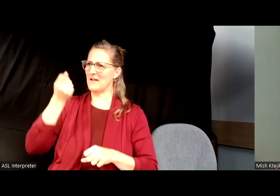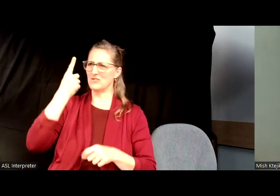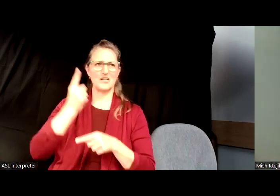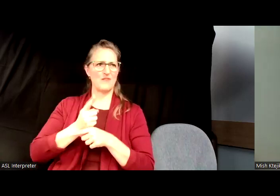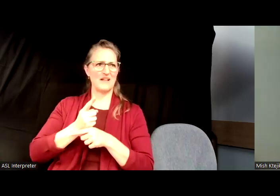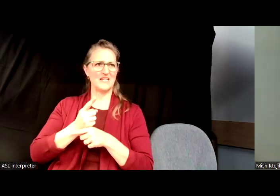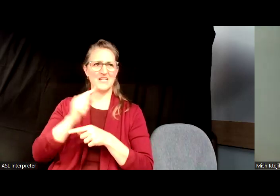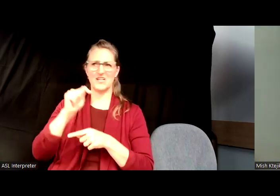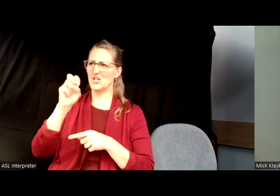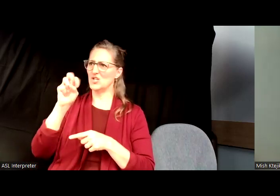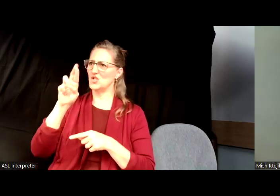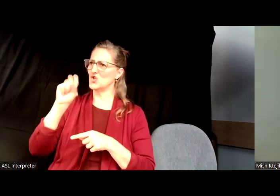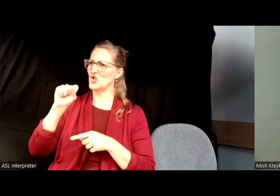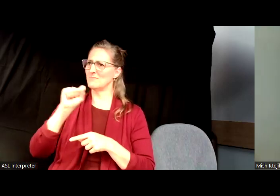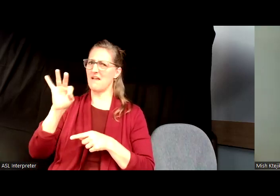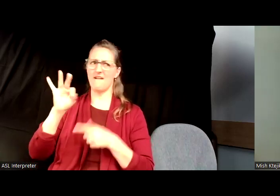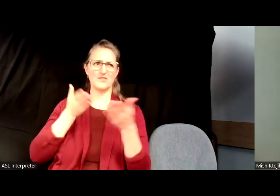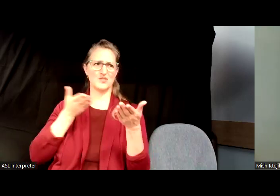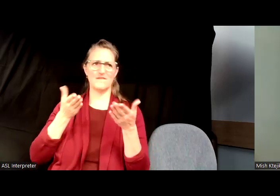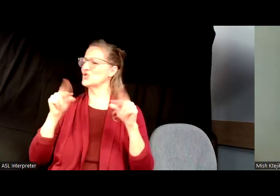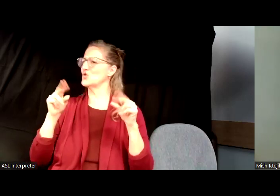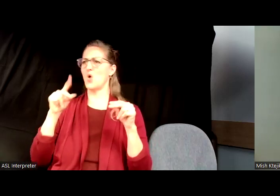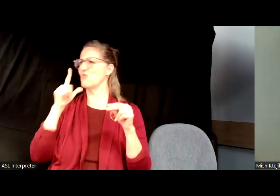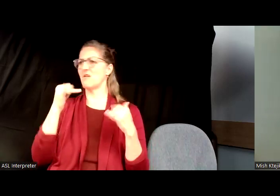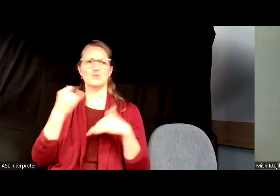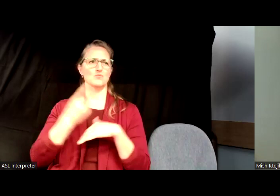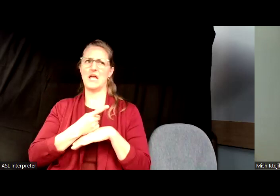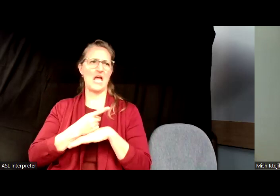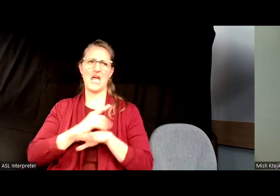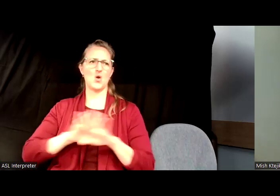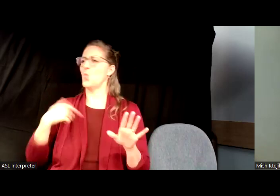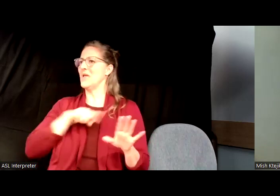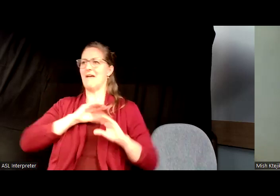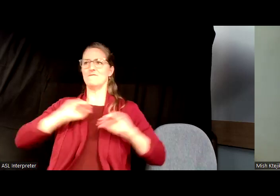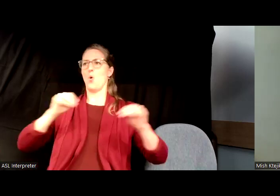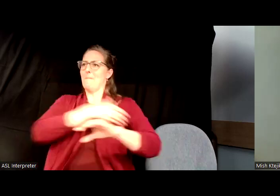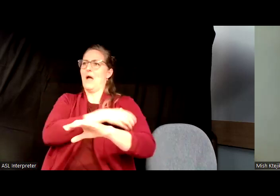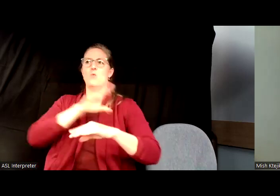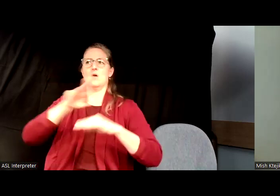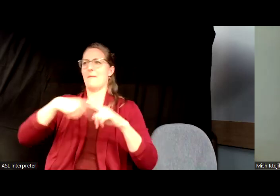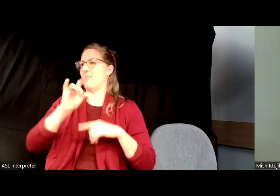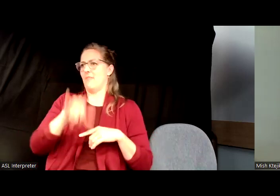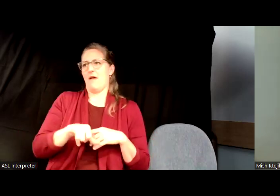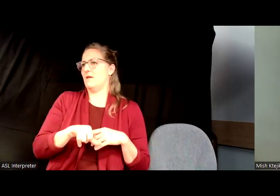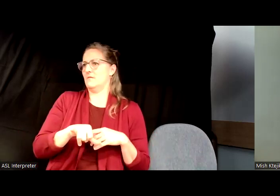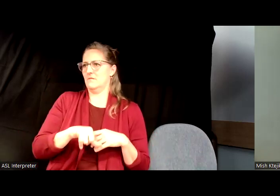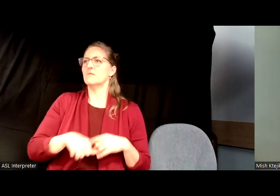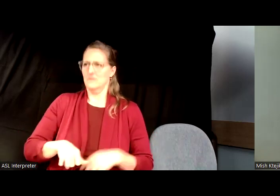Terms of service? Yeah, no, we have no say over that. Mitch, okay, thank you.